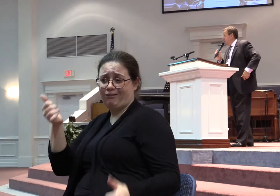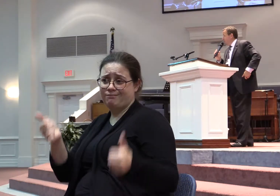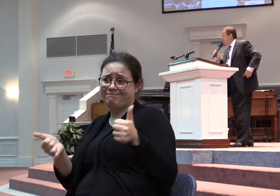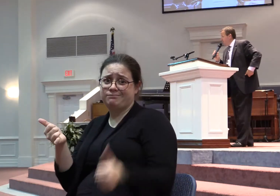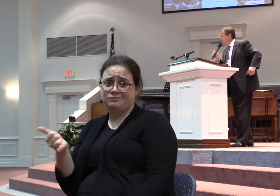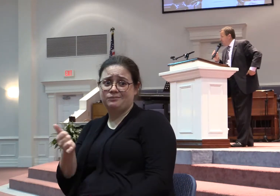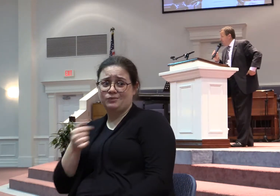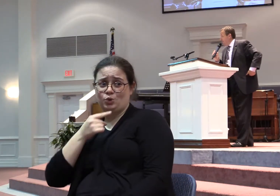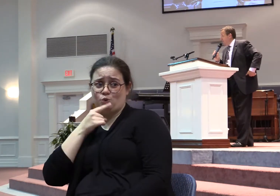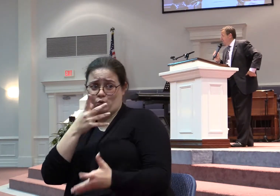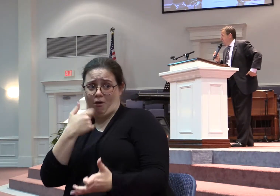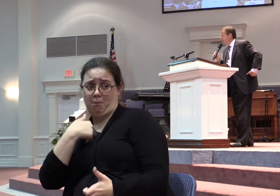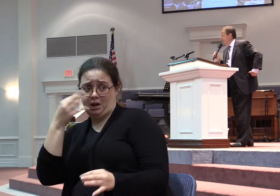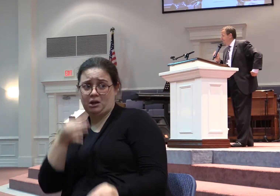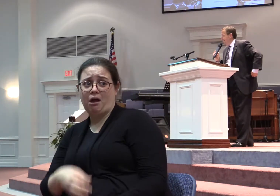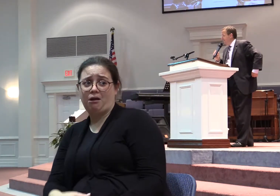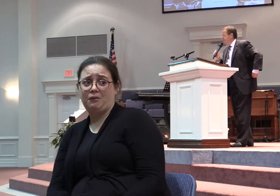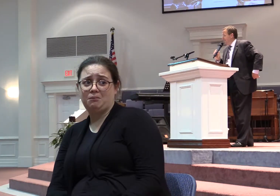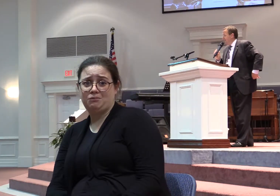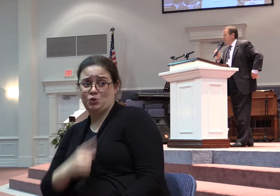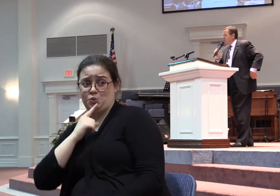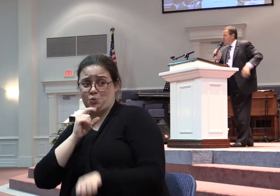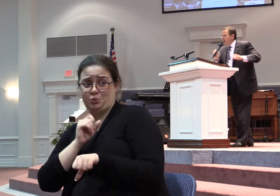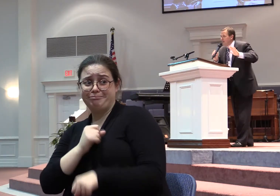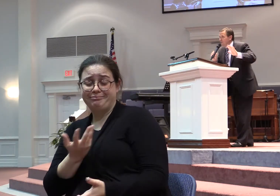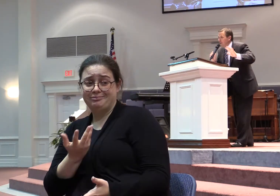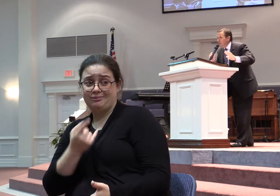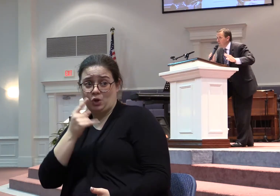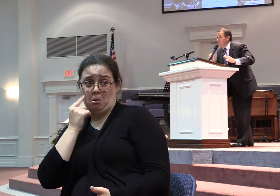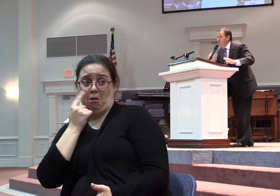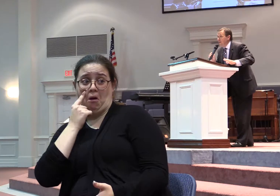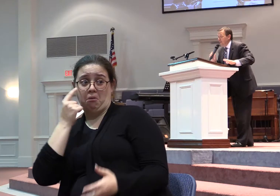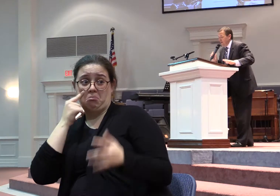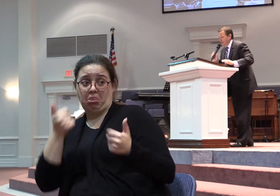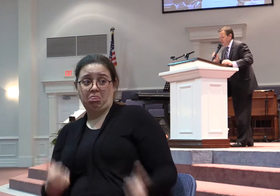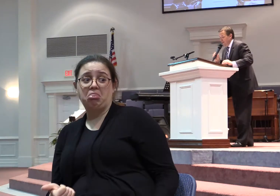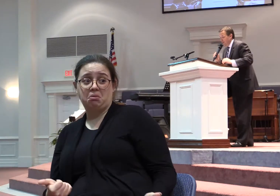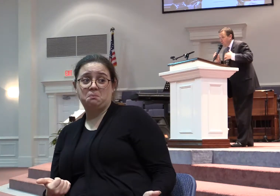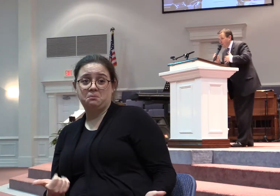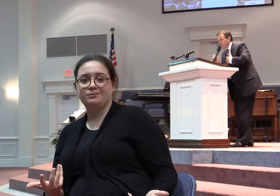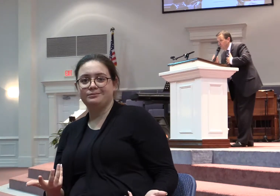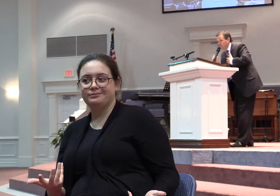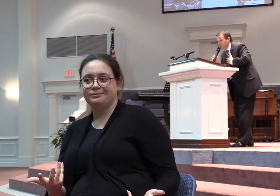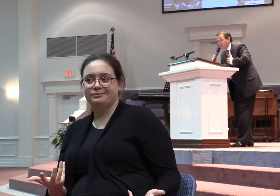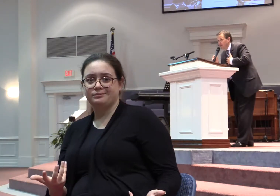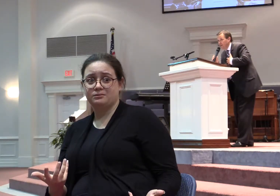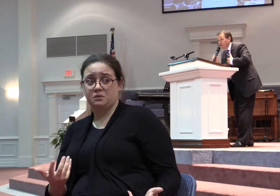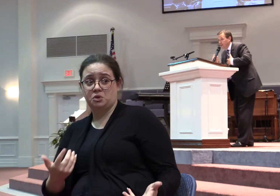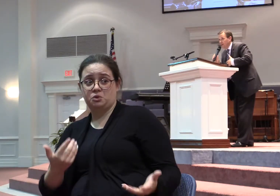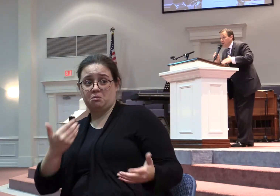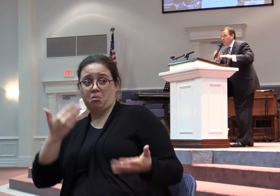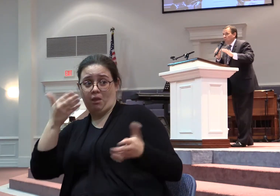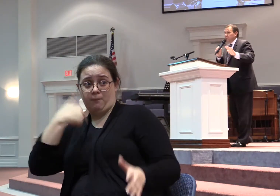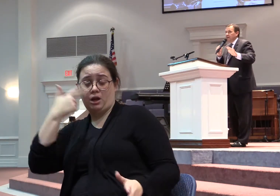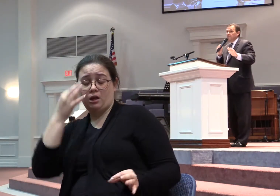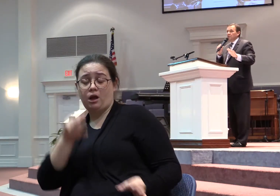Are you sure, Uncle Abraham? Is your eyes failing? You gonna leave it up to me?